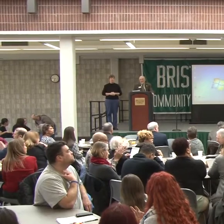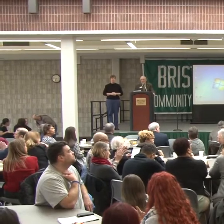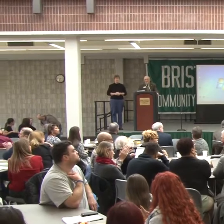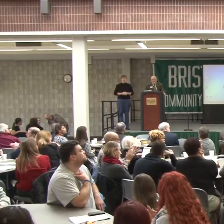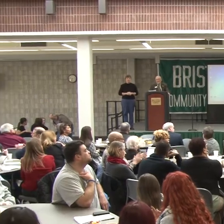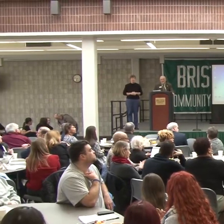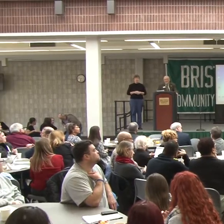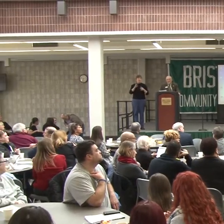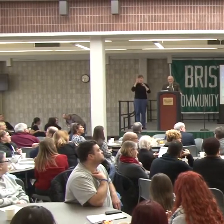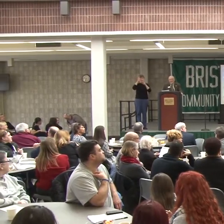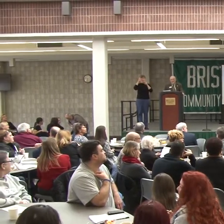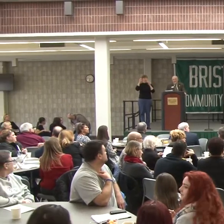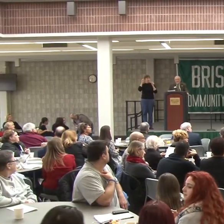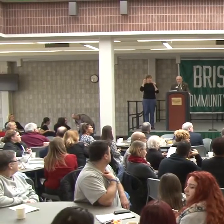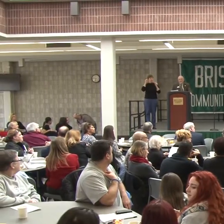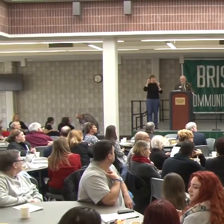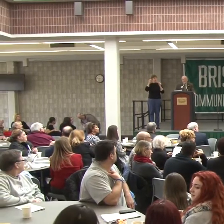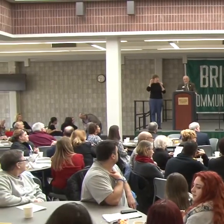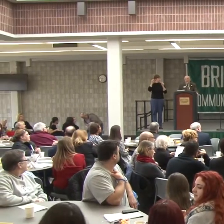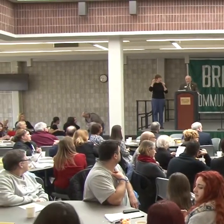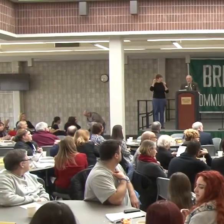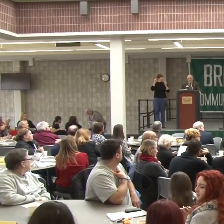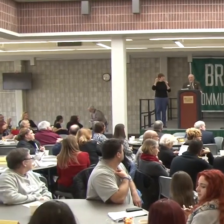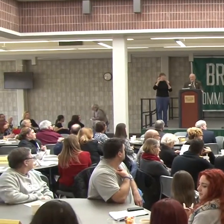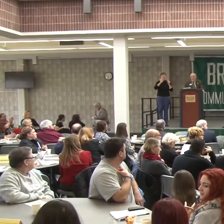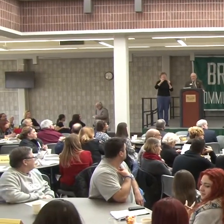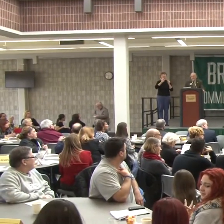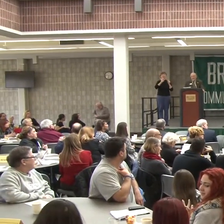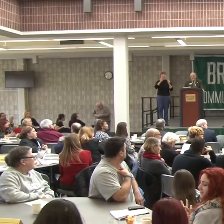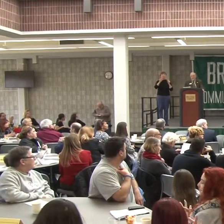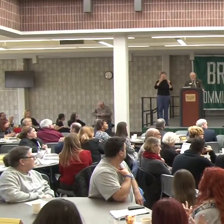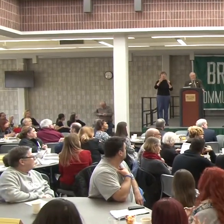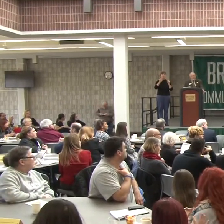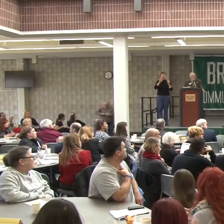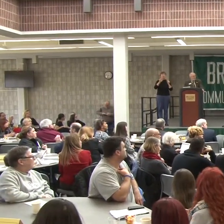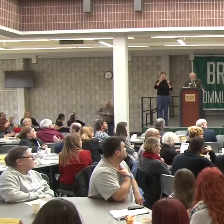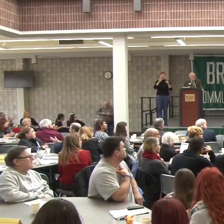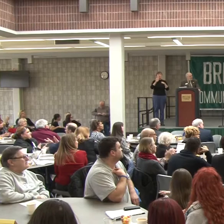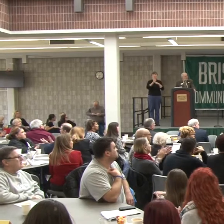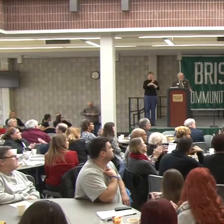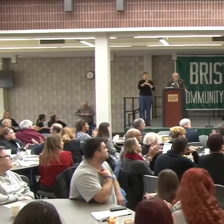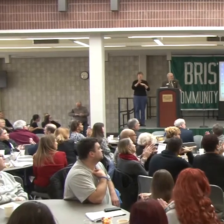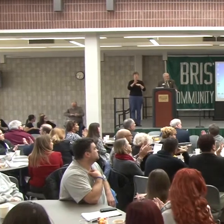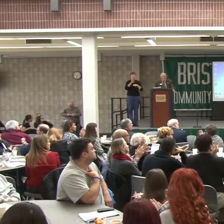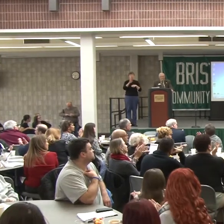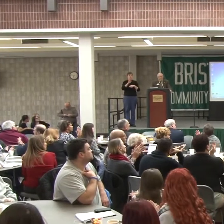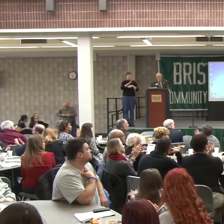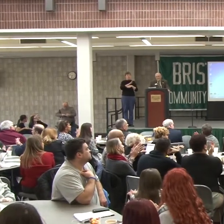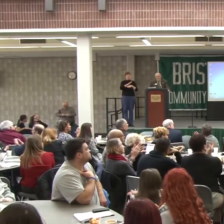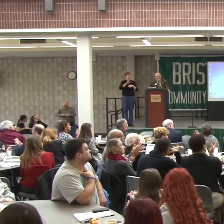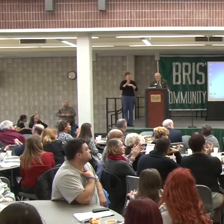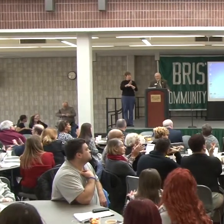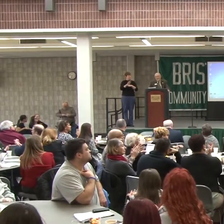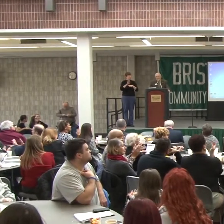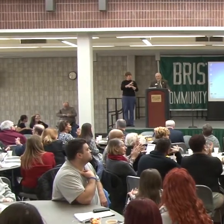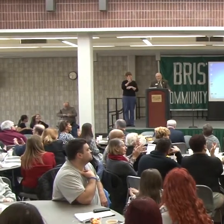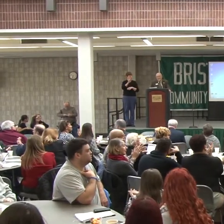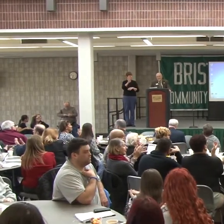We have the president of the Fall River Chamber of Commerce, Rob Million.